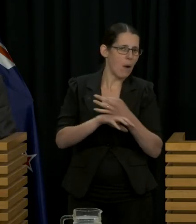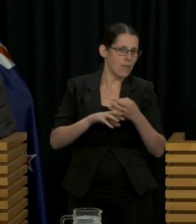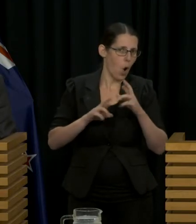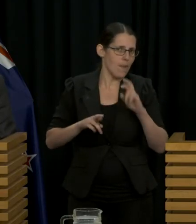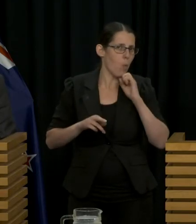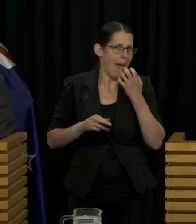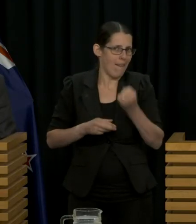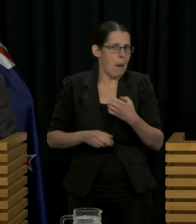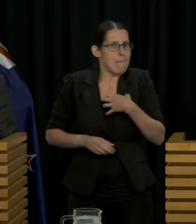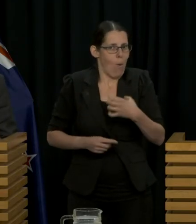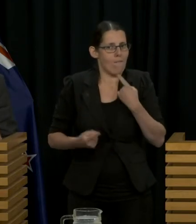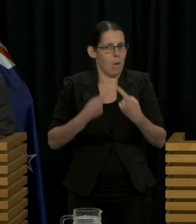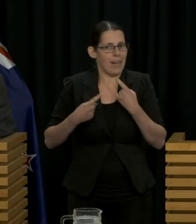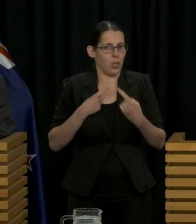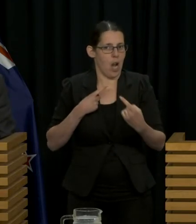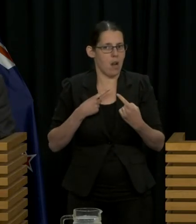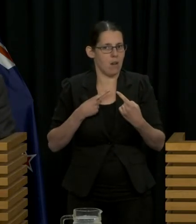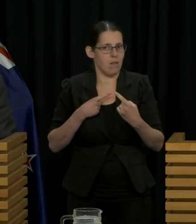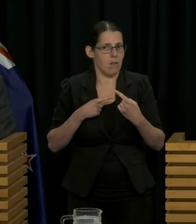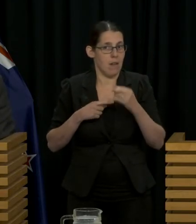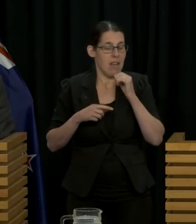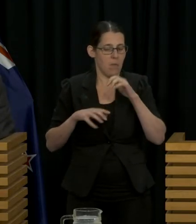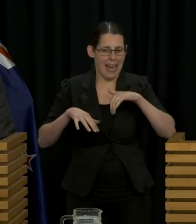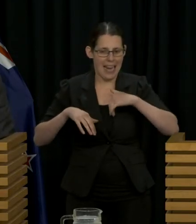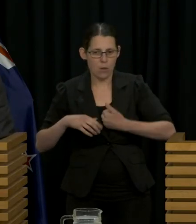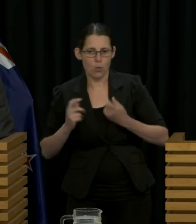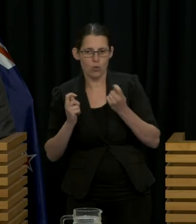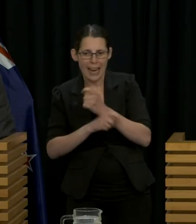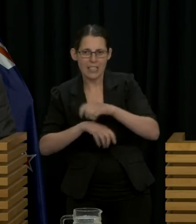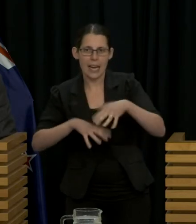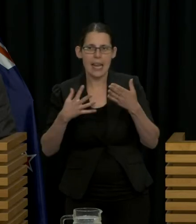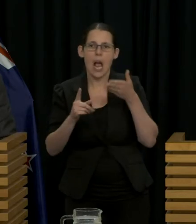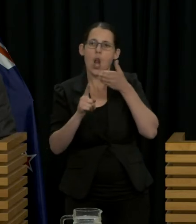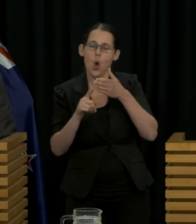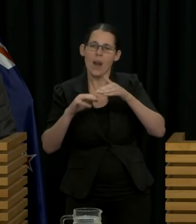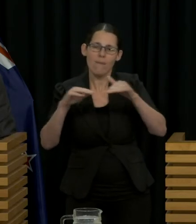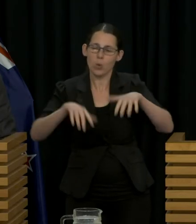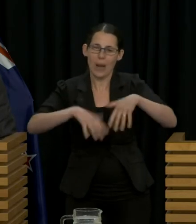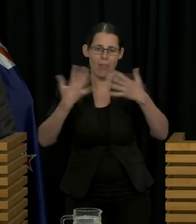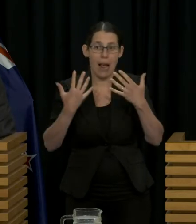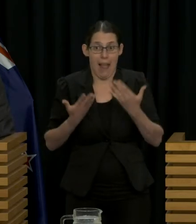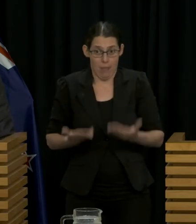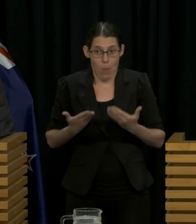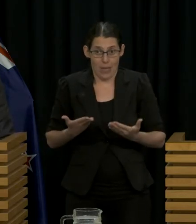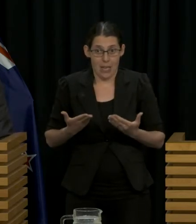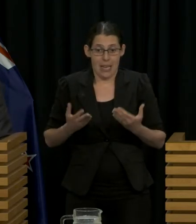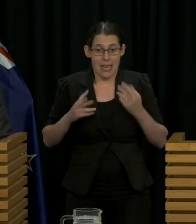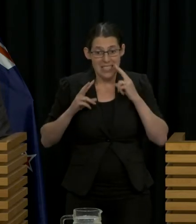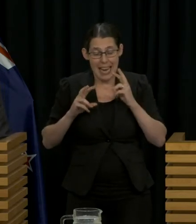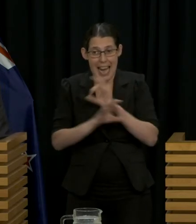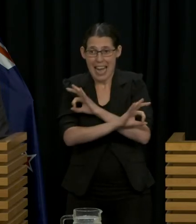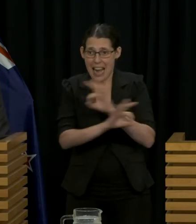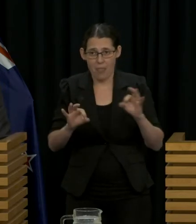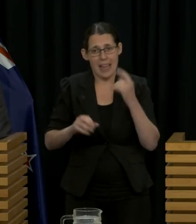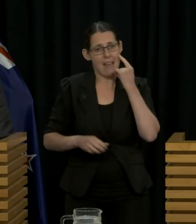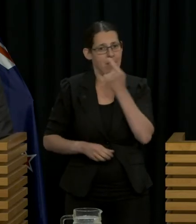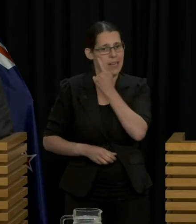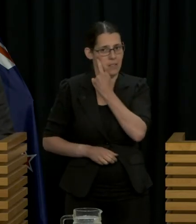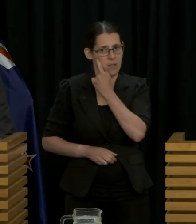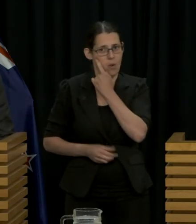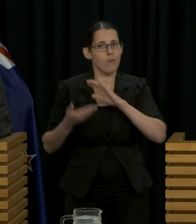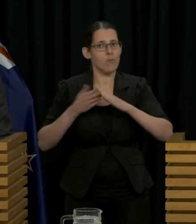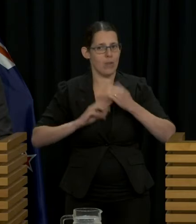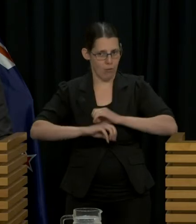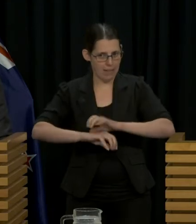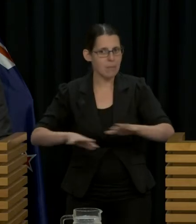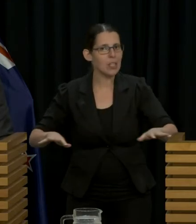point, I haven't seen information that would indicate that there is that risk. We're not seeing any evidence of community transmission at this point, which is encouraging. But